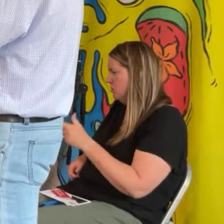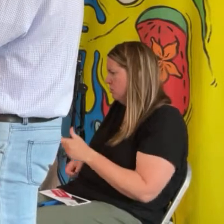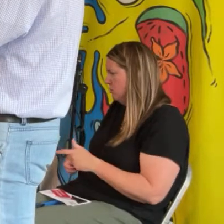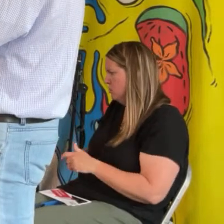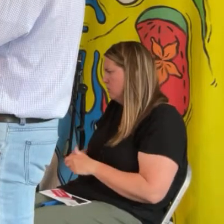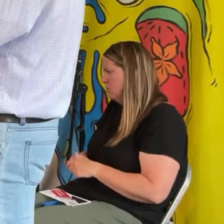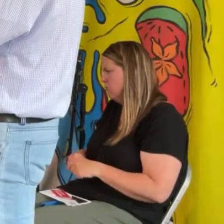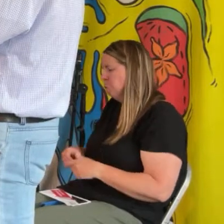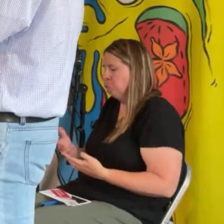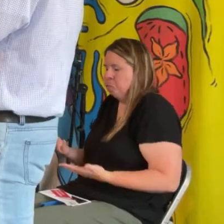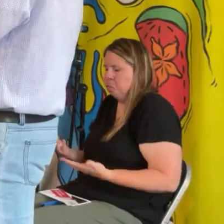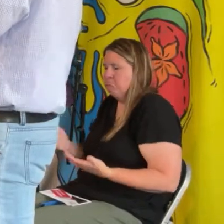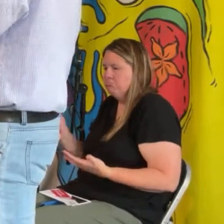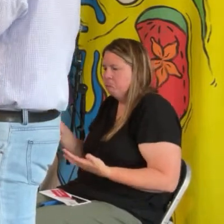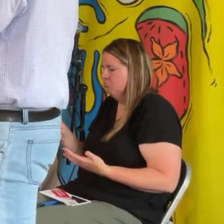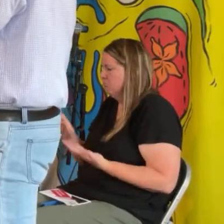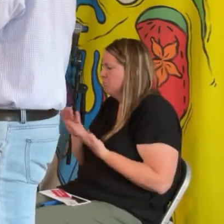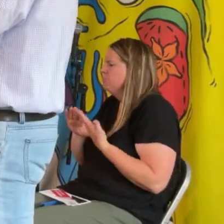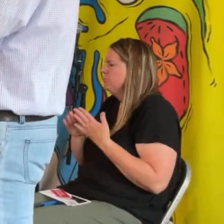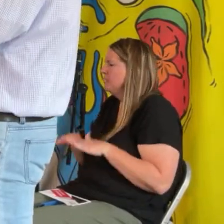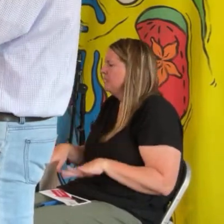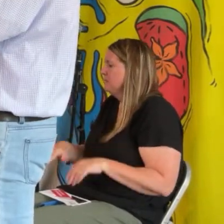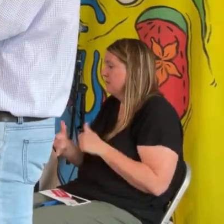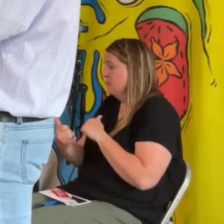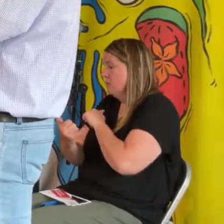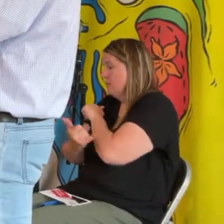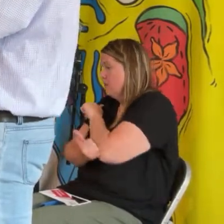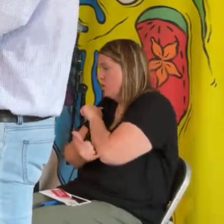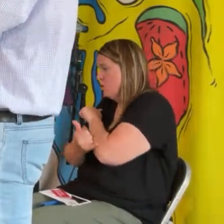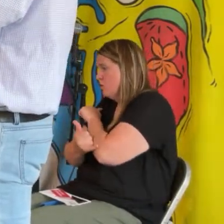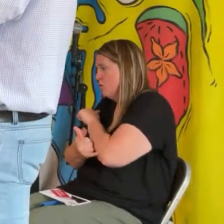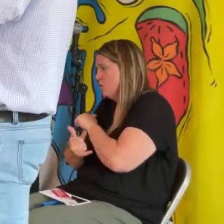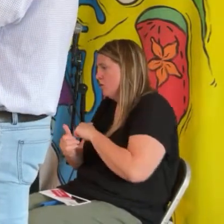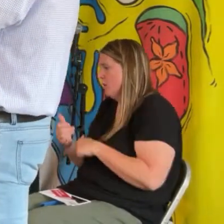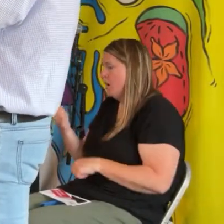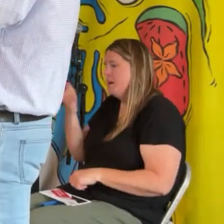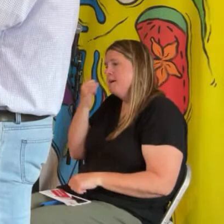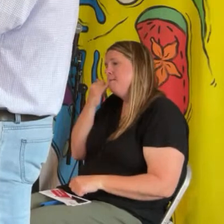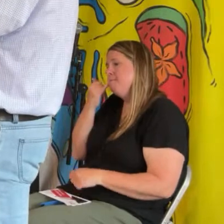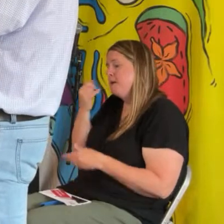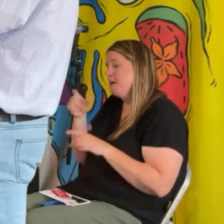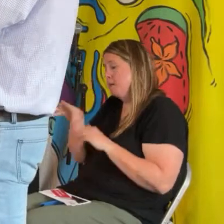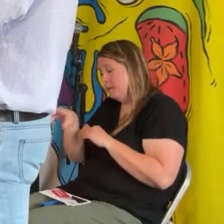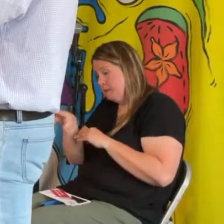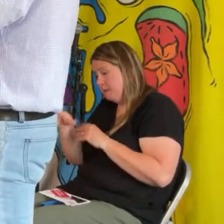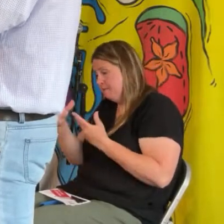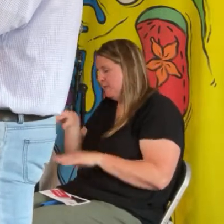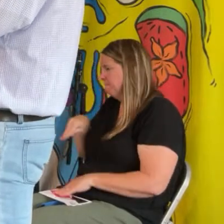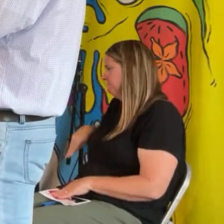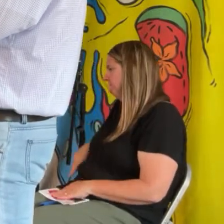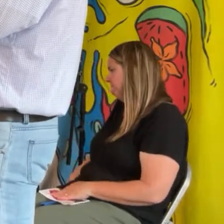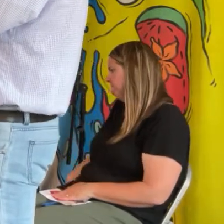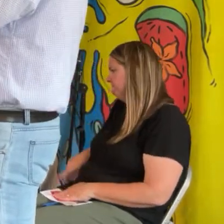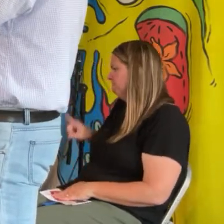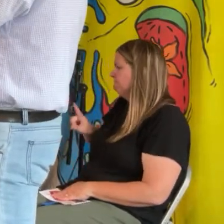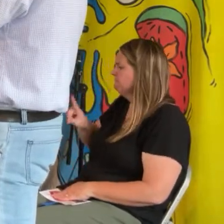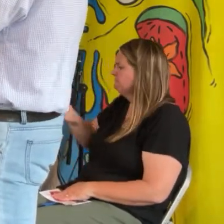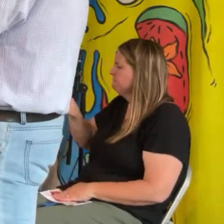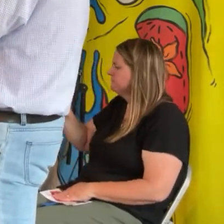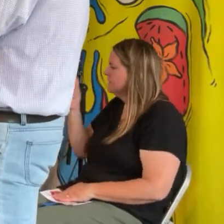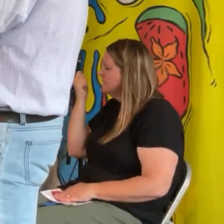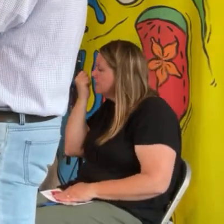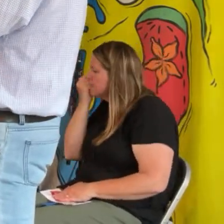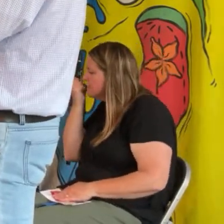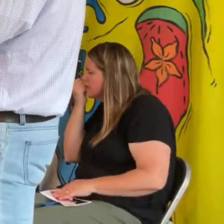Shoots. It is a peaceful country. We pocket our phones and go to the dentist to pick up